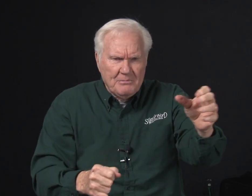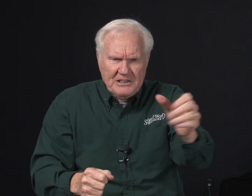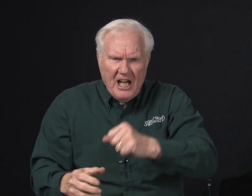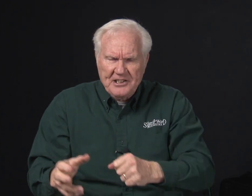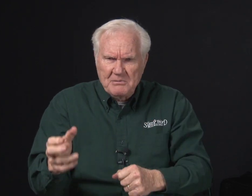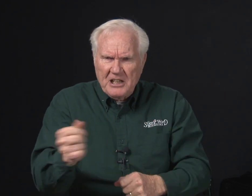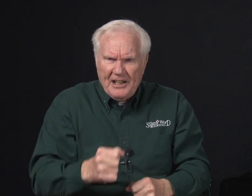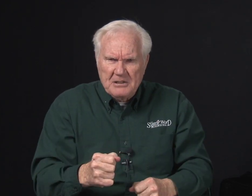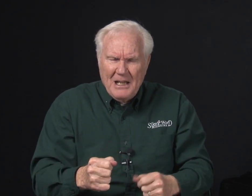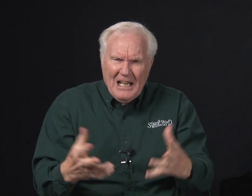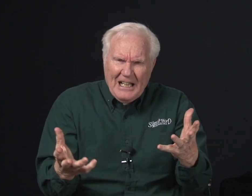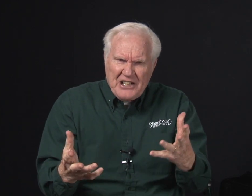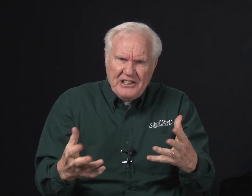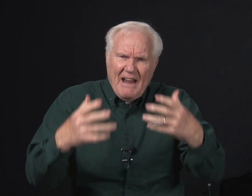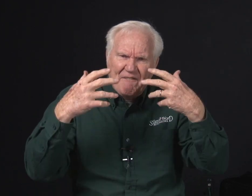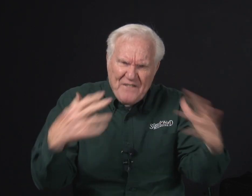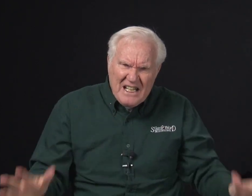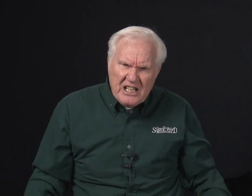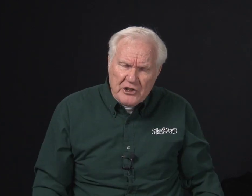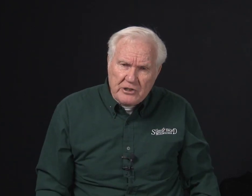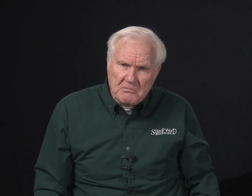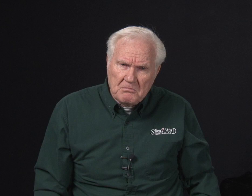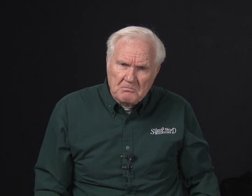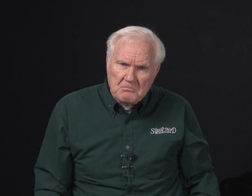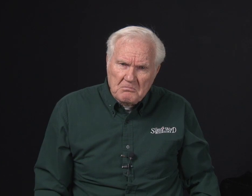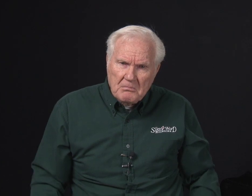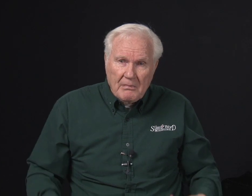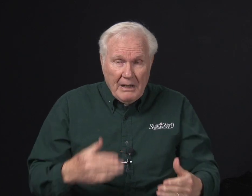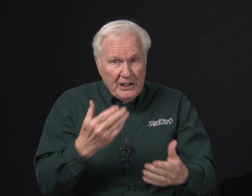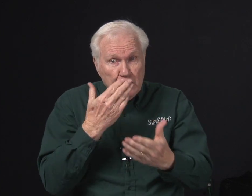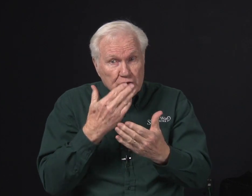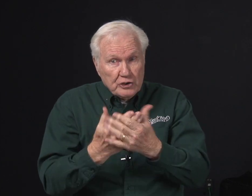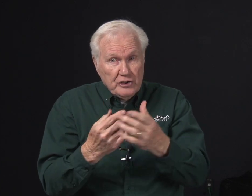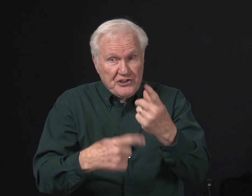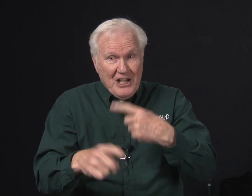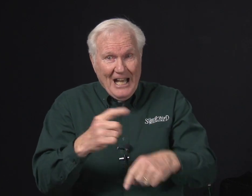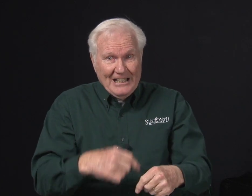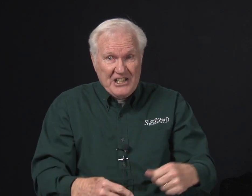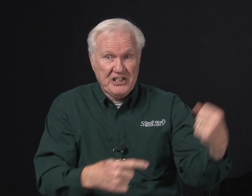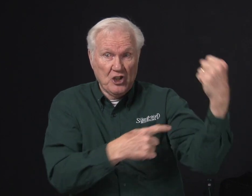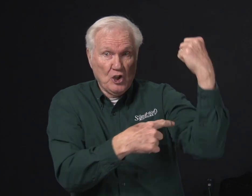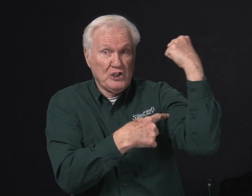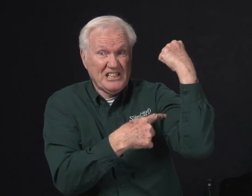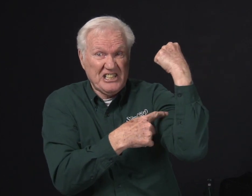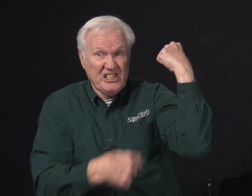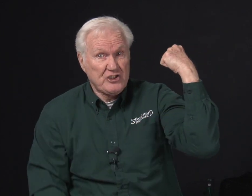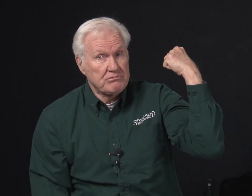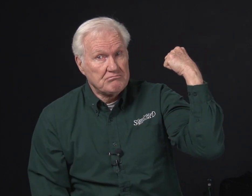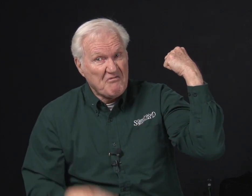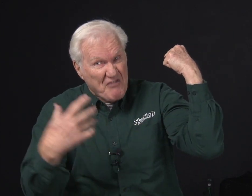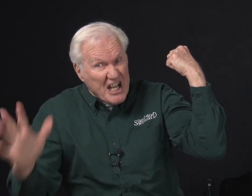And I said, now finish. I used a good sign. I said, look at this.